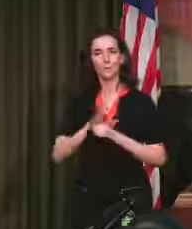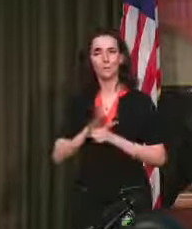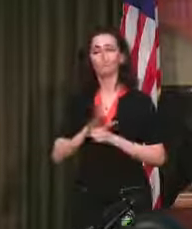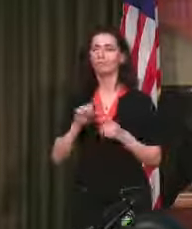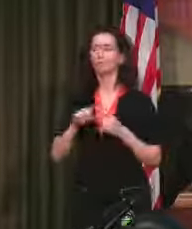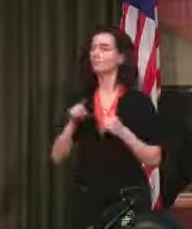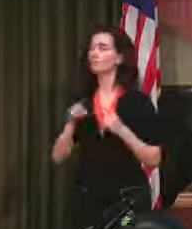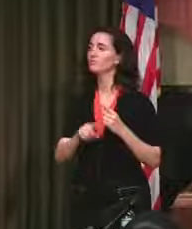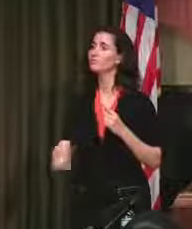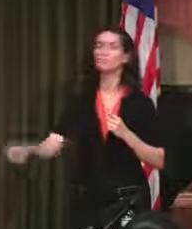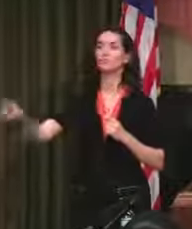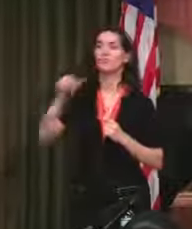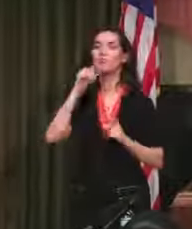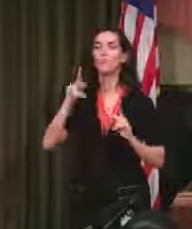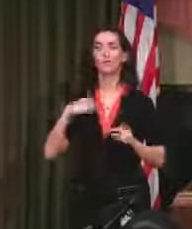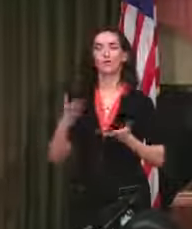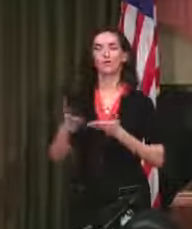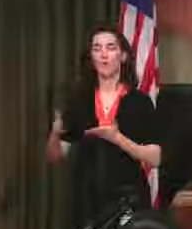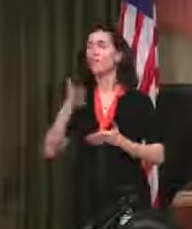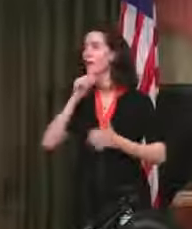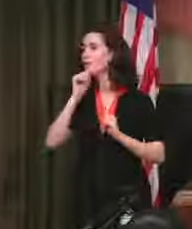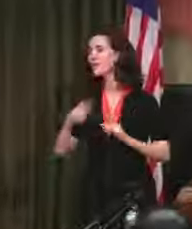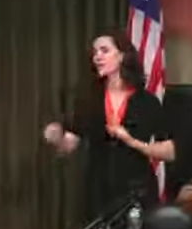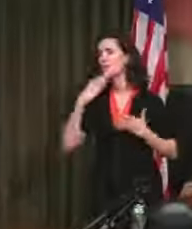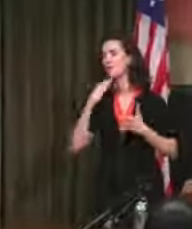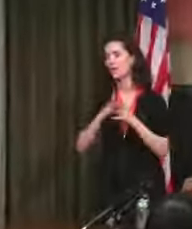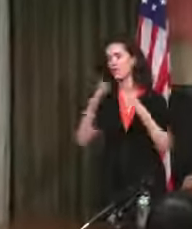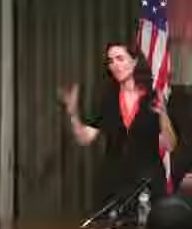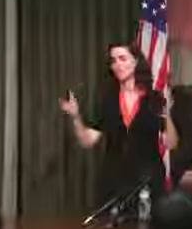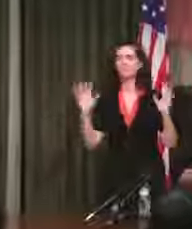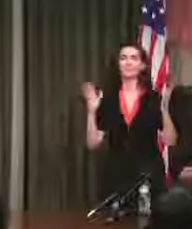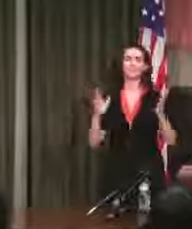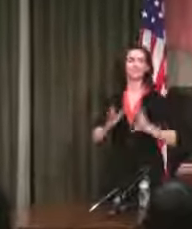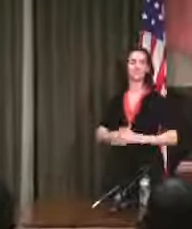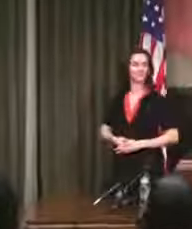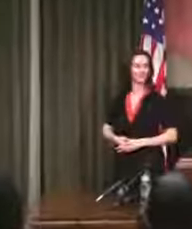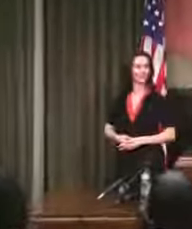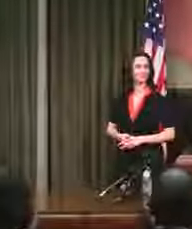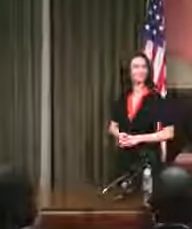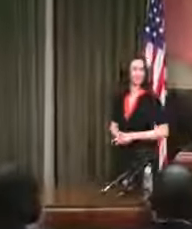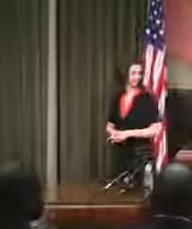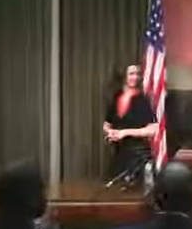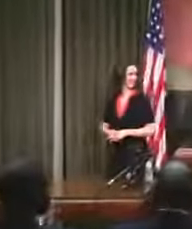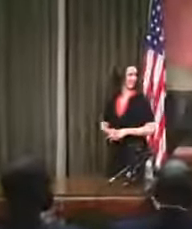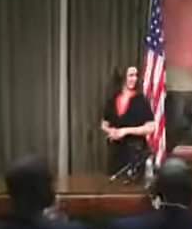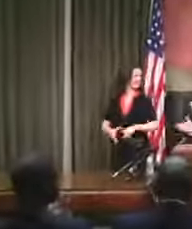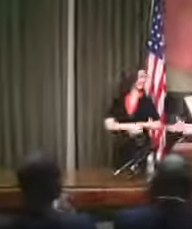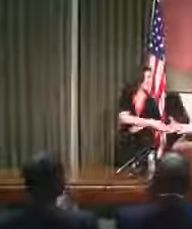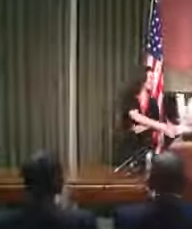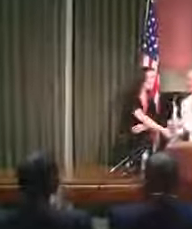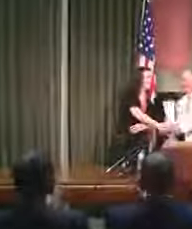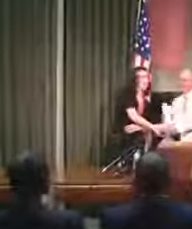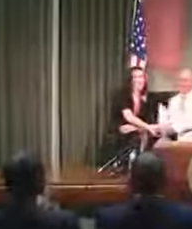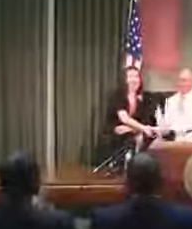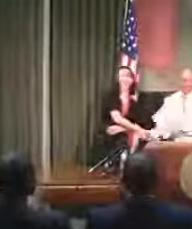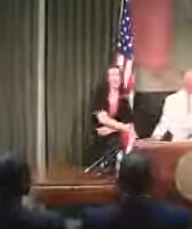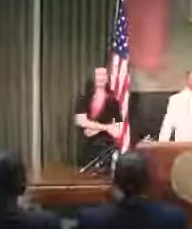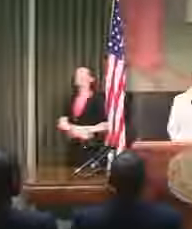people that I serve. God bless you, and thank you very much. Thank you.